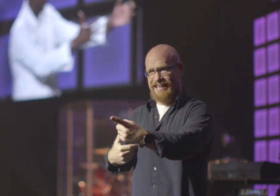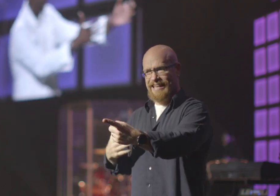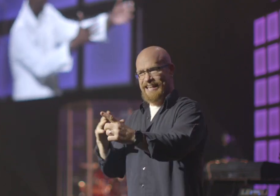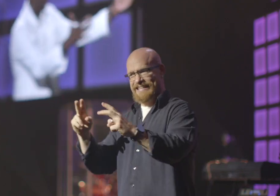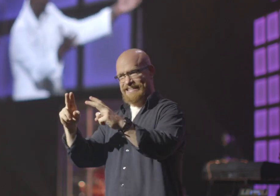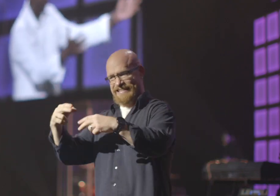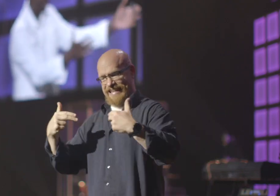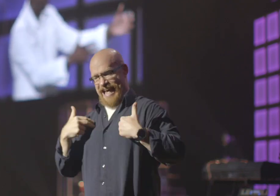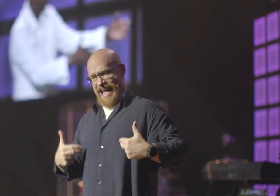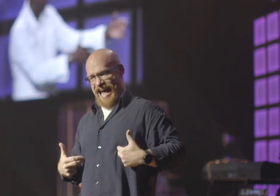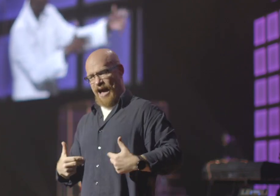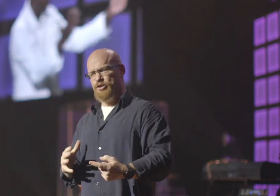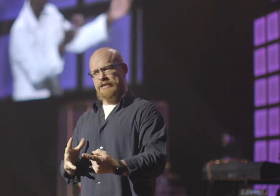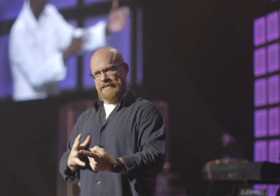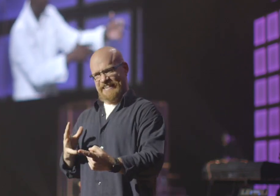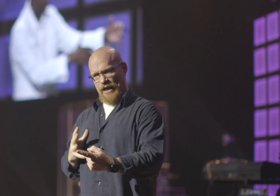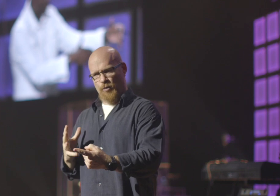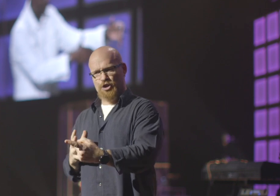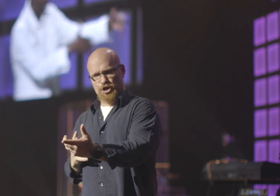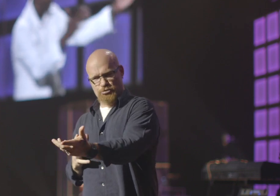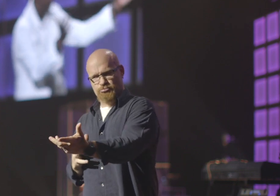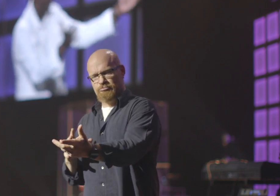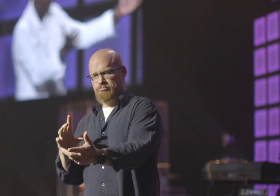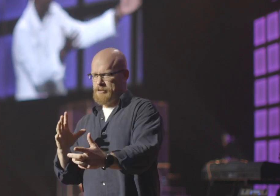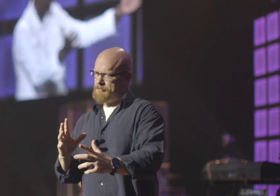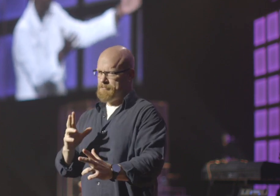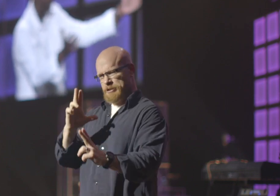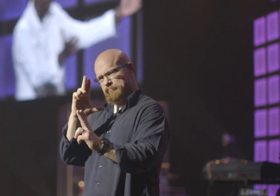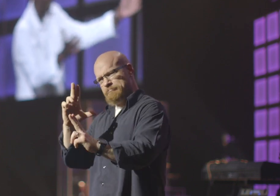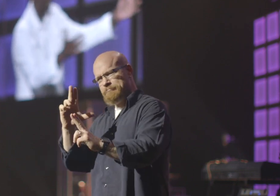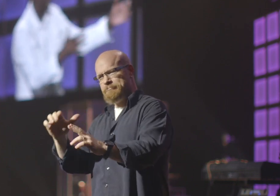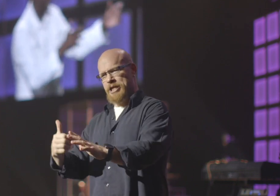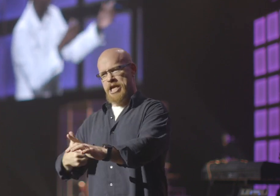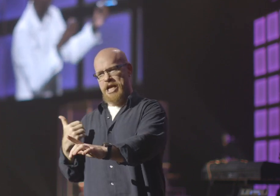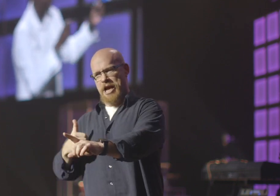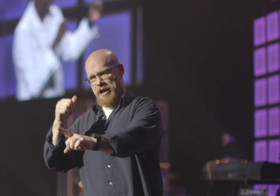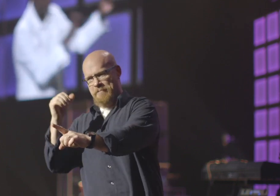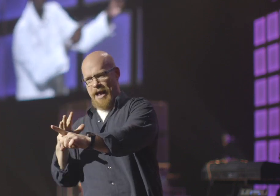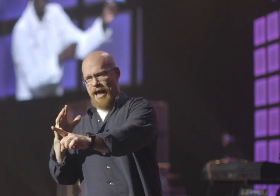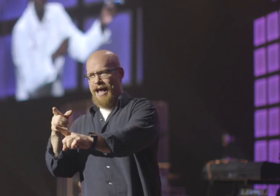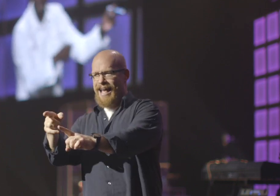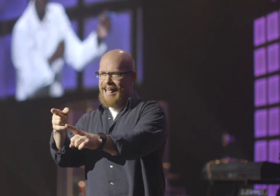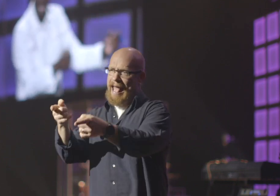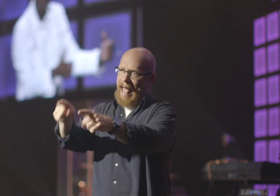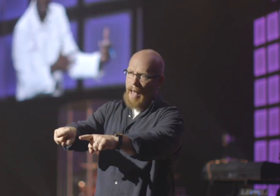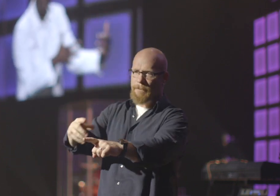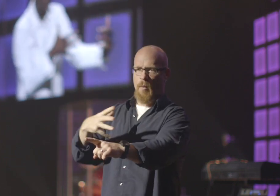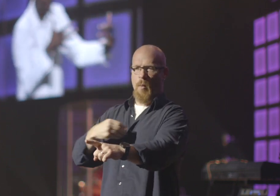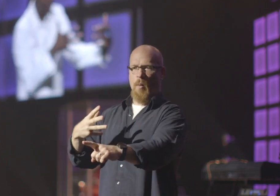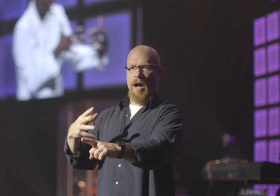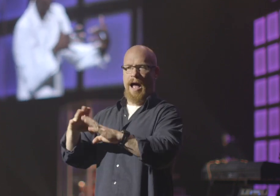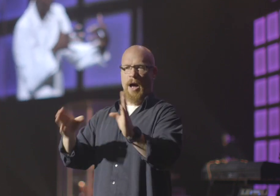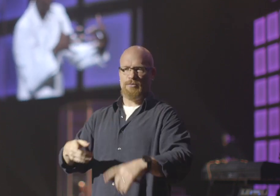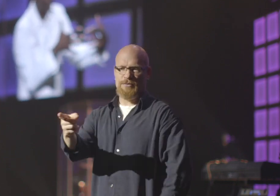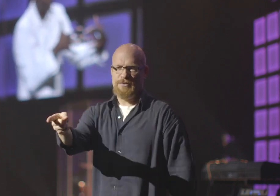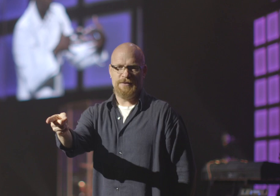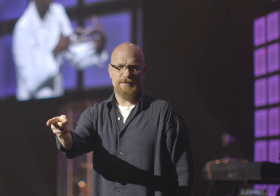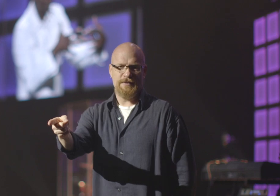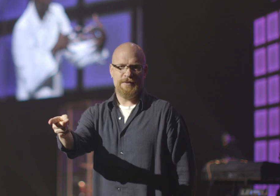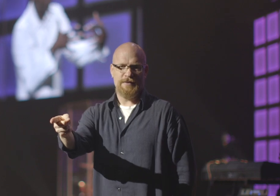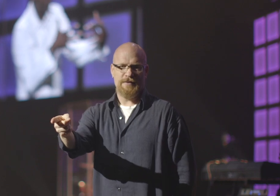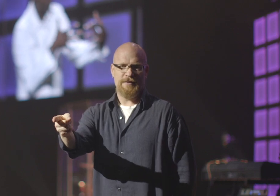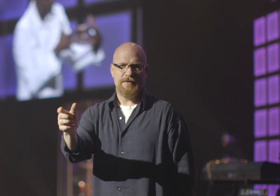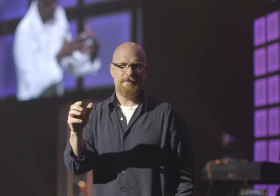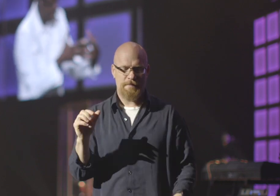a distinguished, that's what stood out to me, he's a distinguished looking young man. And his happened to be white. But you know what? But when